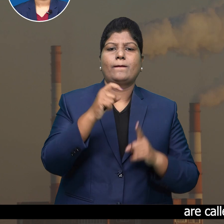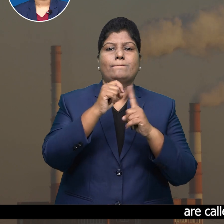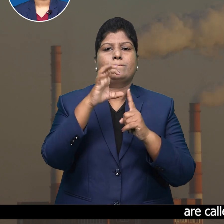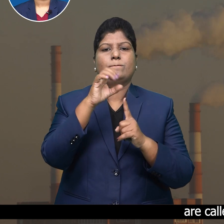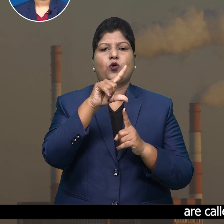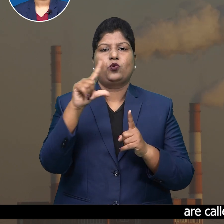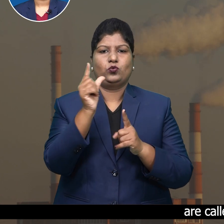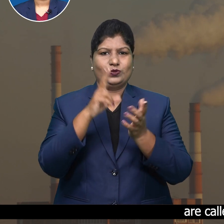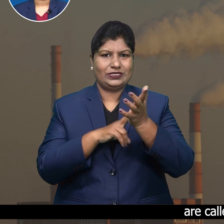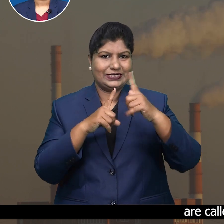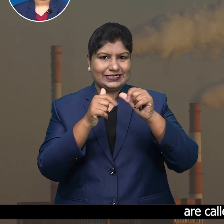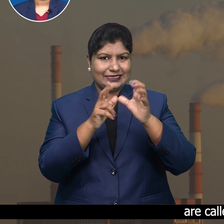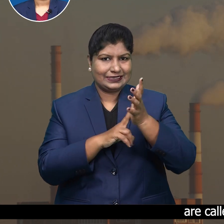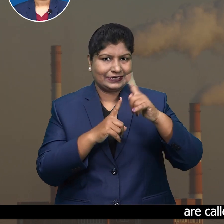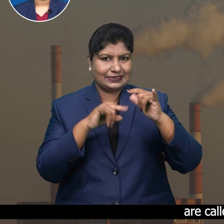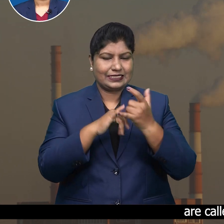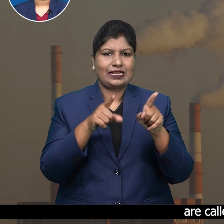pollutants.